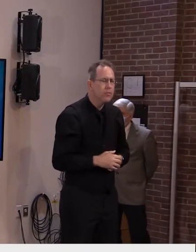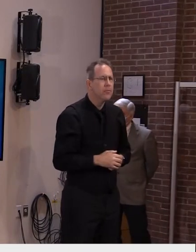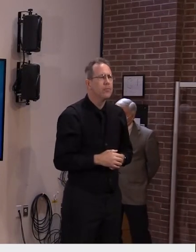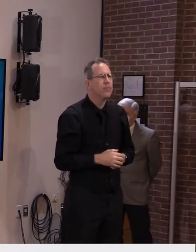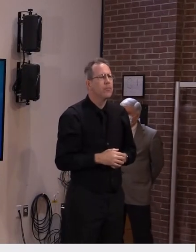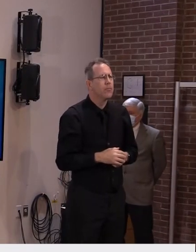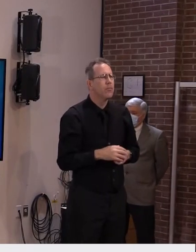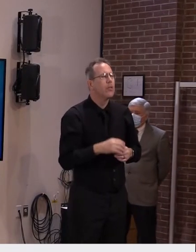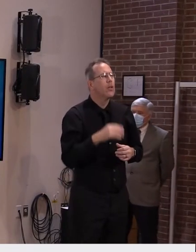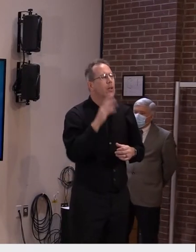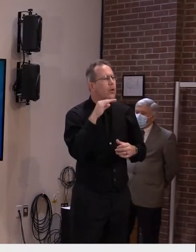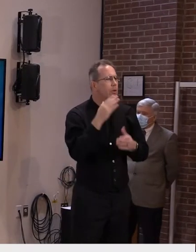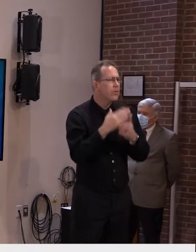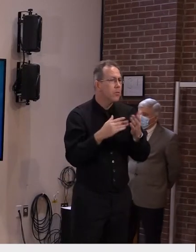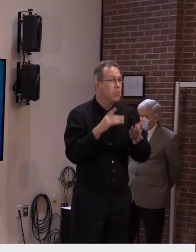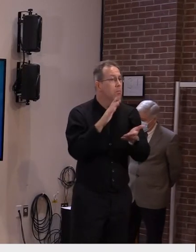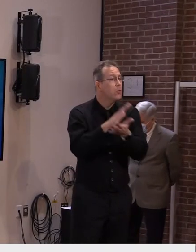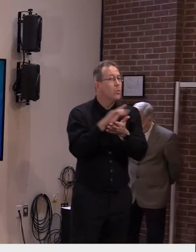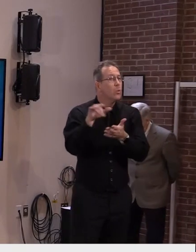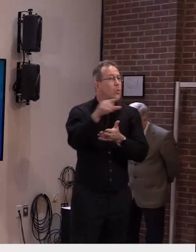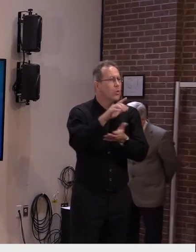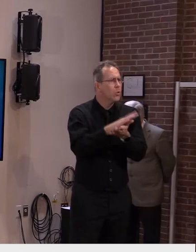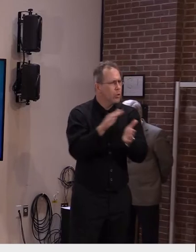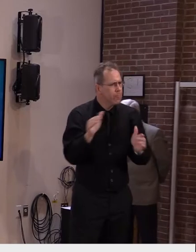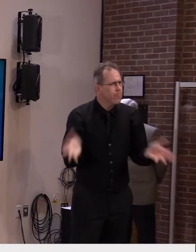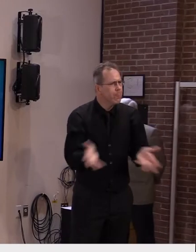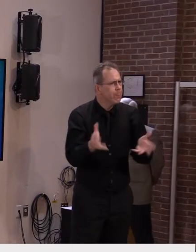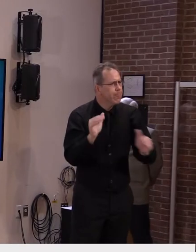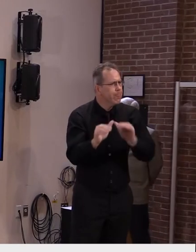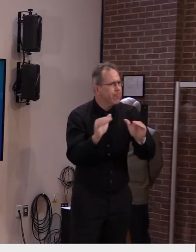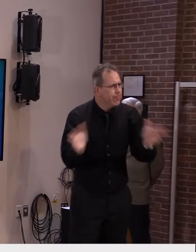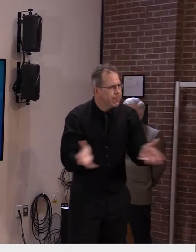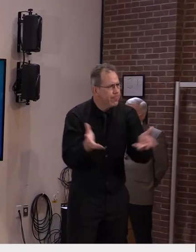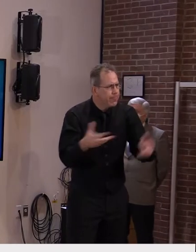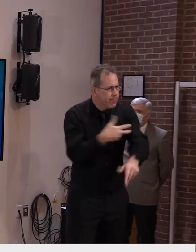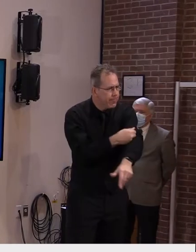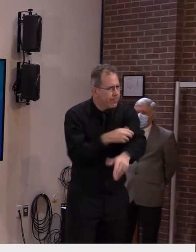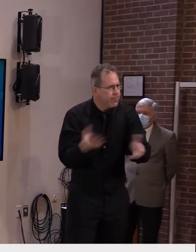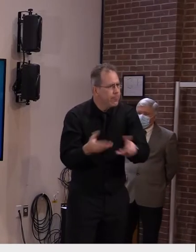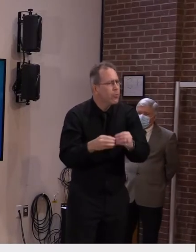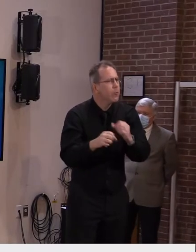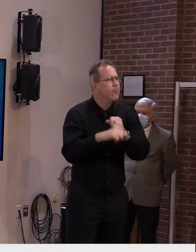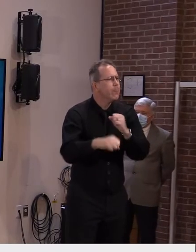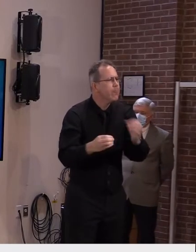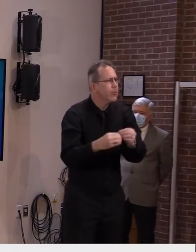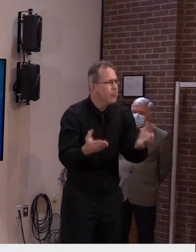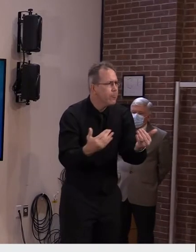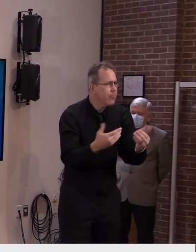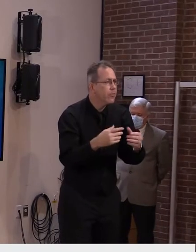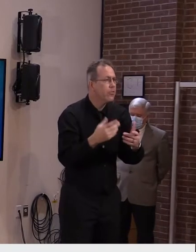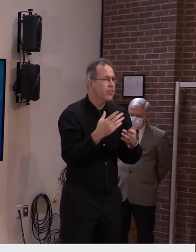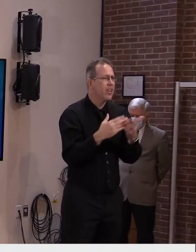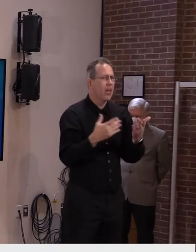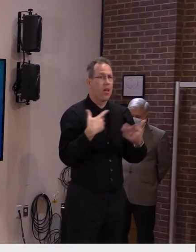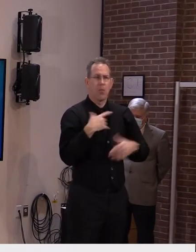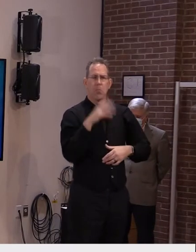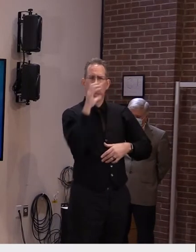operations than those that don't. But my impression right now is I think it's a bit early to understand those patterns.